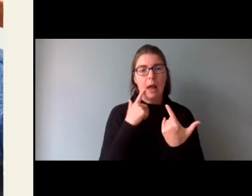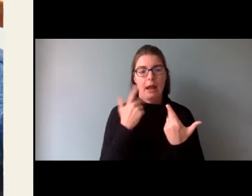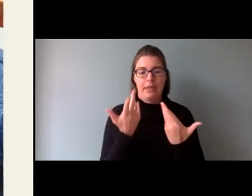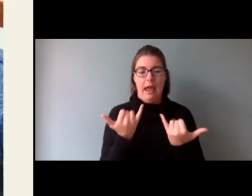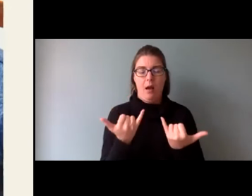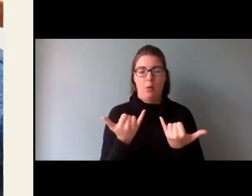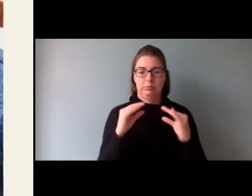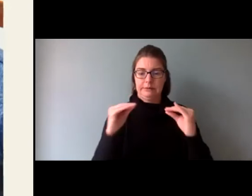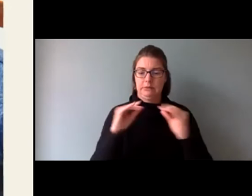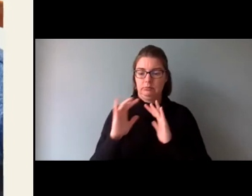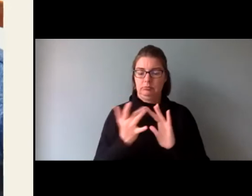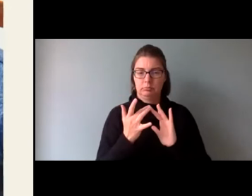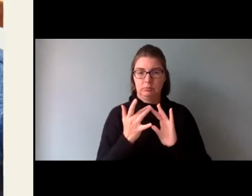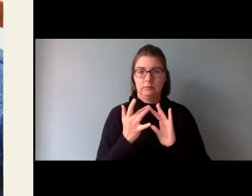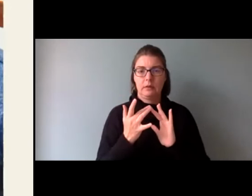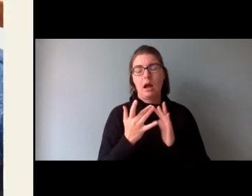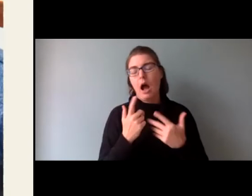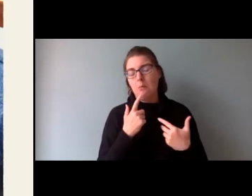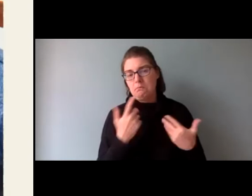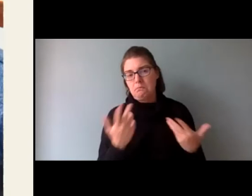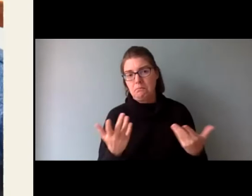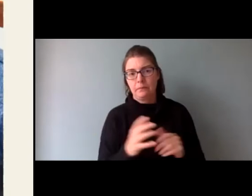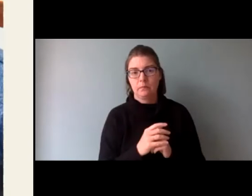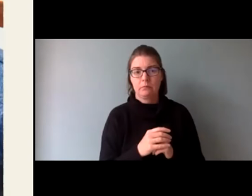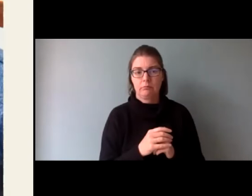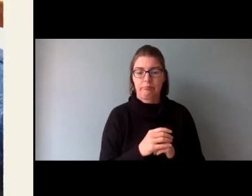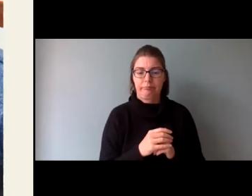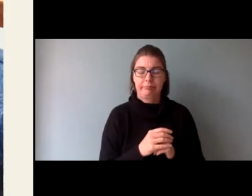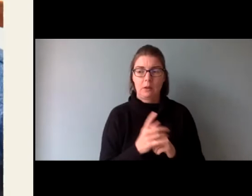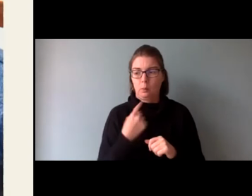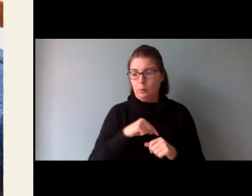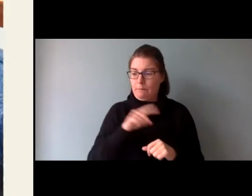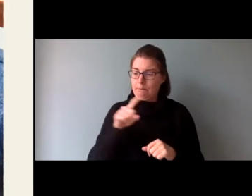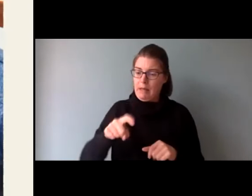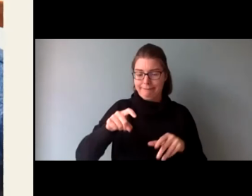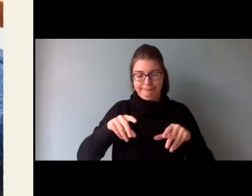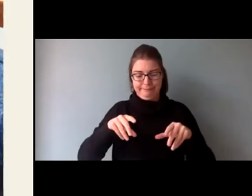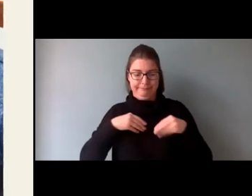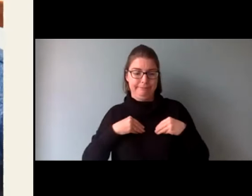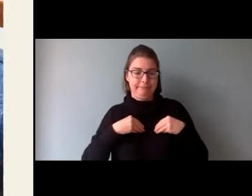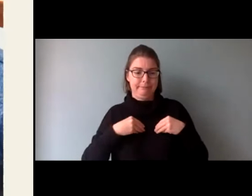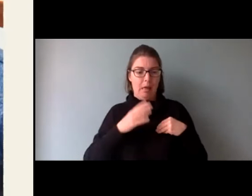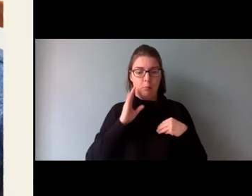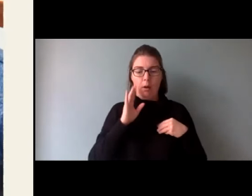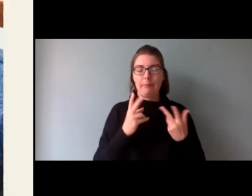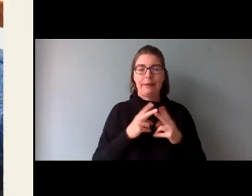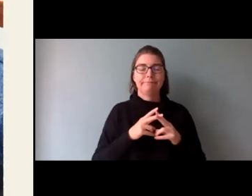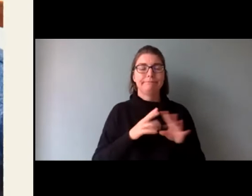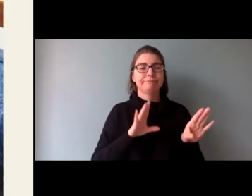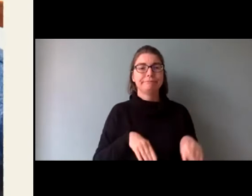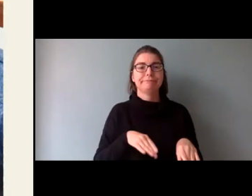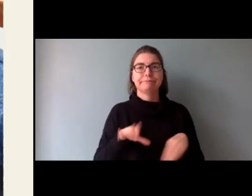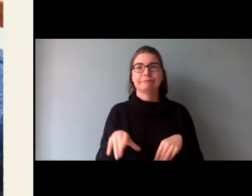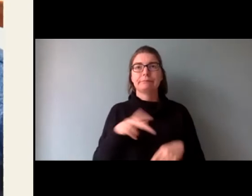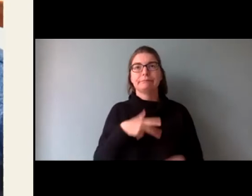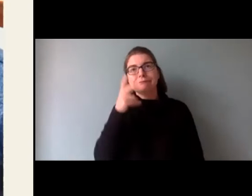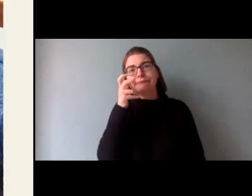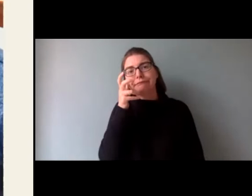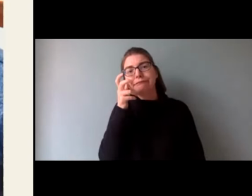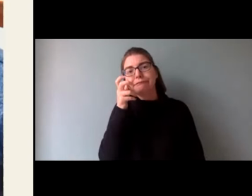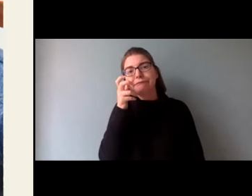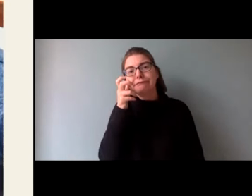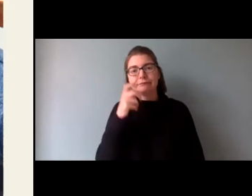format, I'm going to put it forward that we don't have to accept the fact that it is going to be very passive, kind of lackluster,